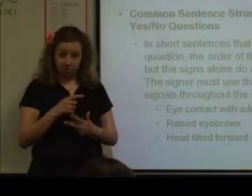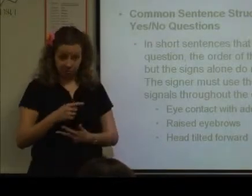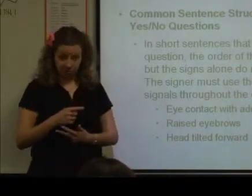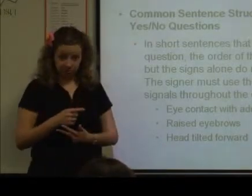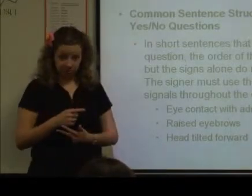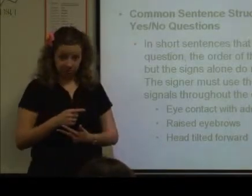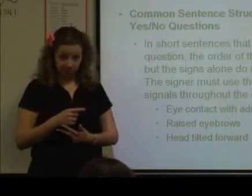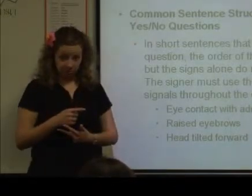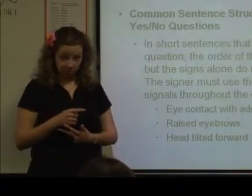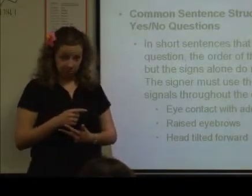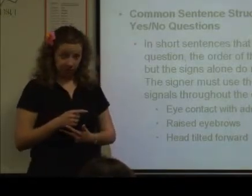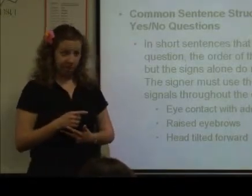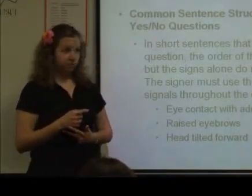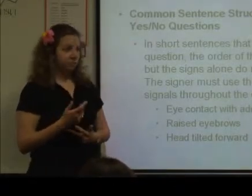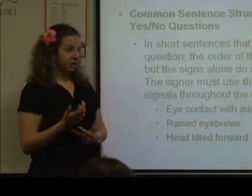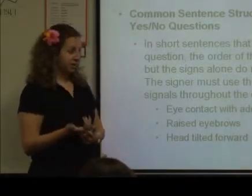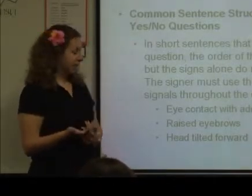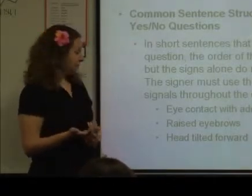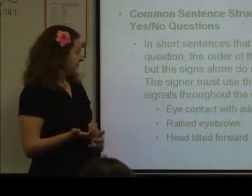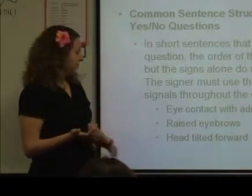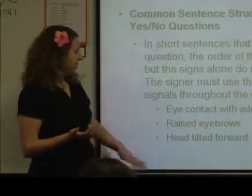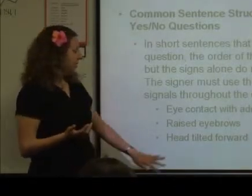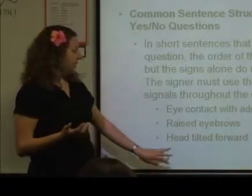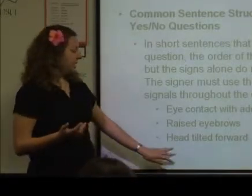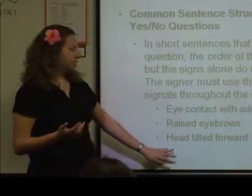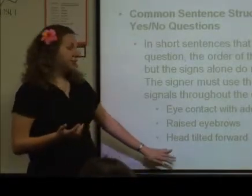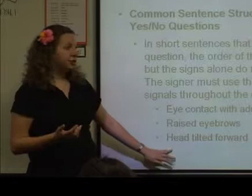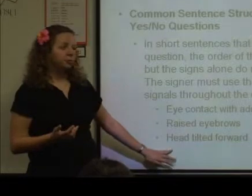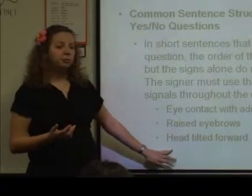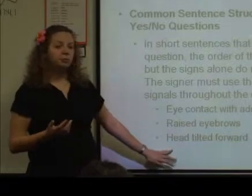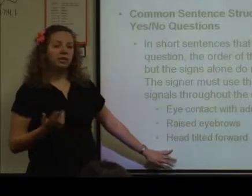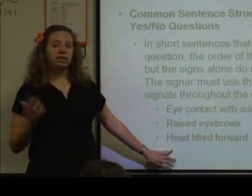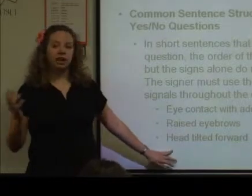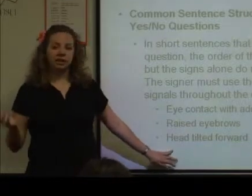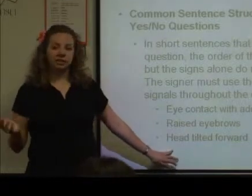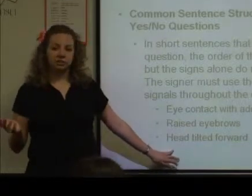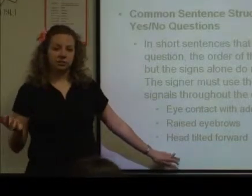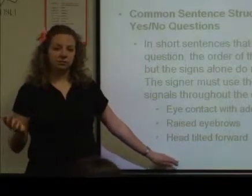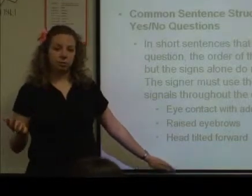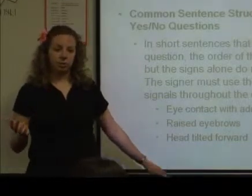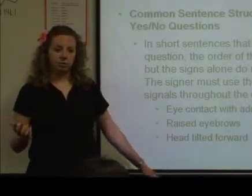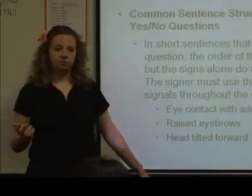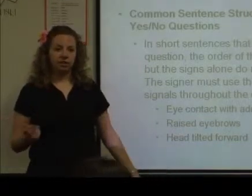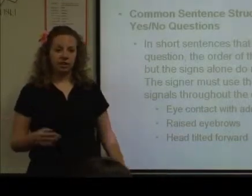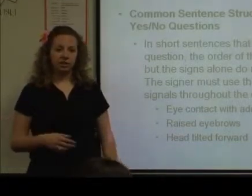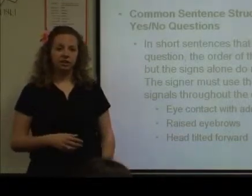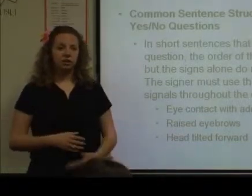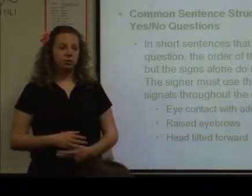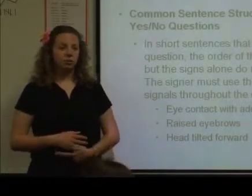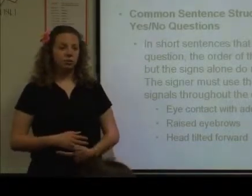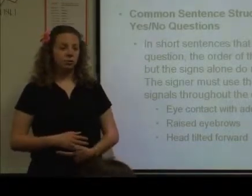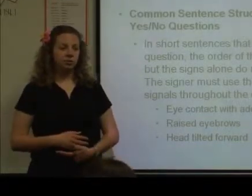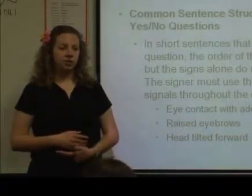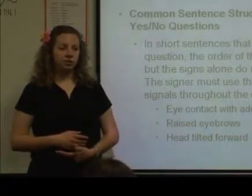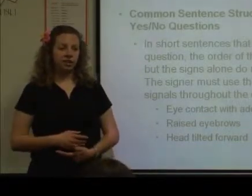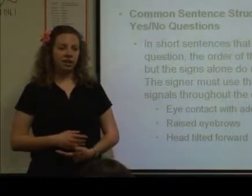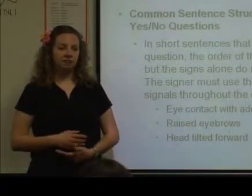eyebrows. Okay, so we practiced that before. And the third one will be your head tilting forward. Okay, so what would that look like?